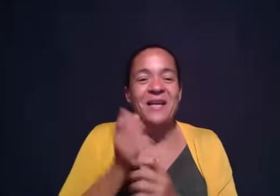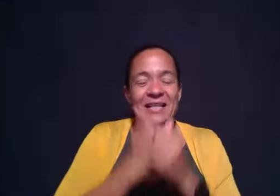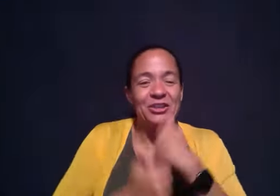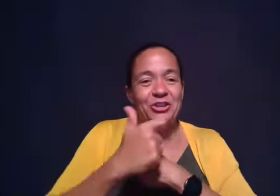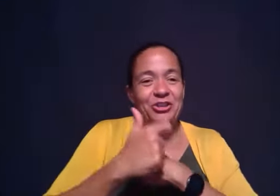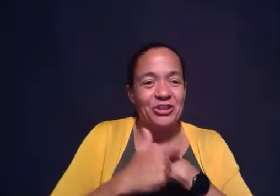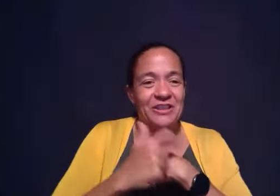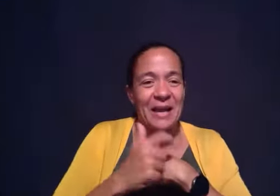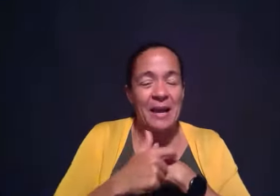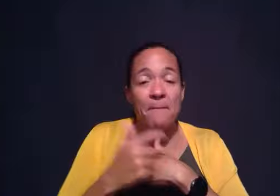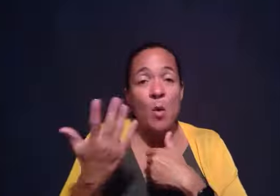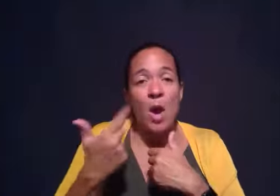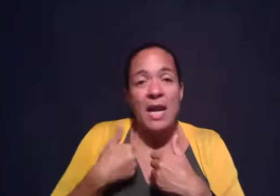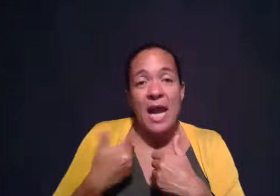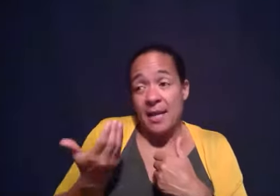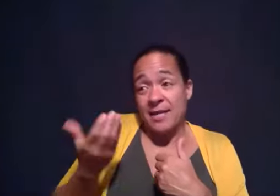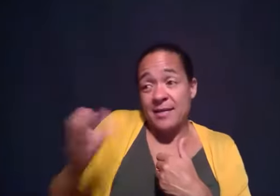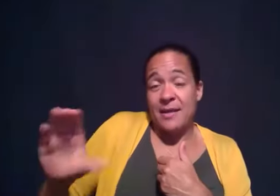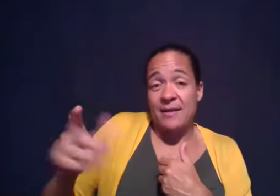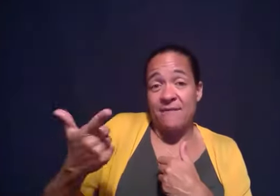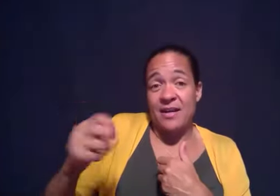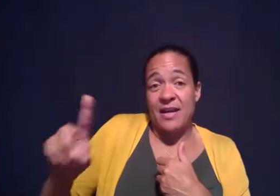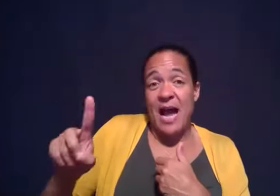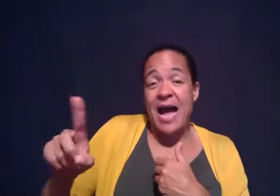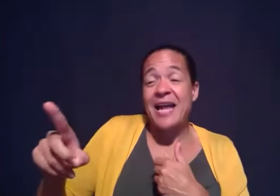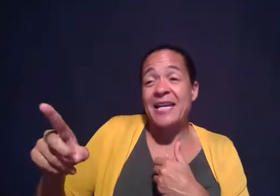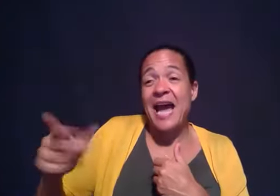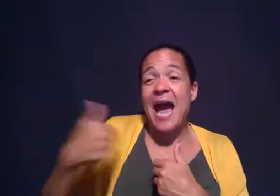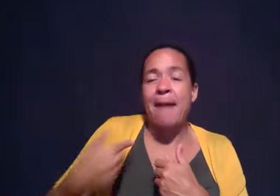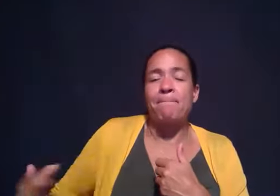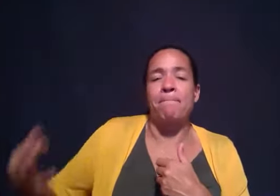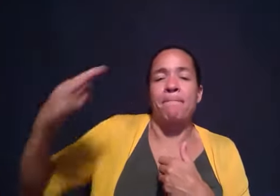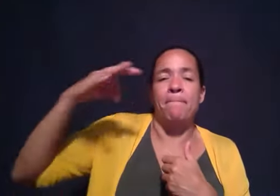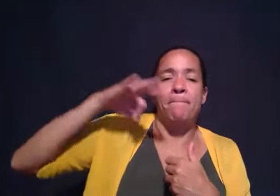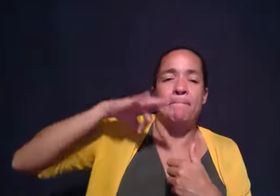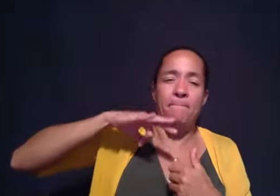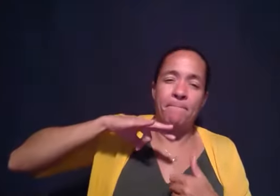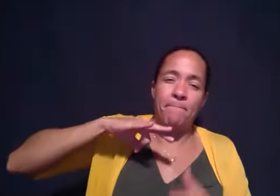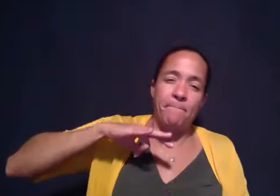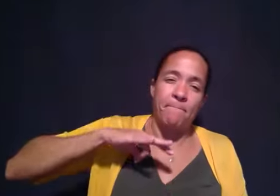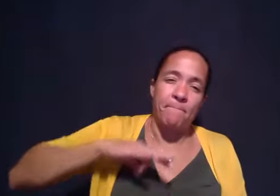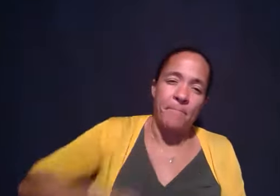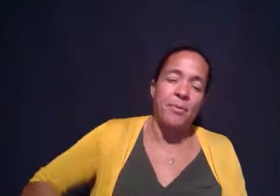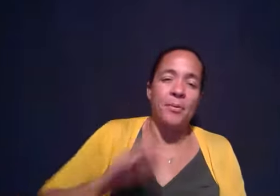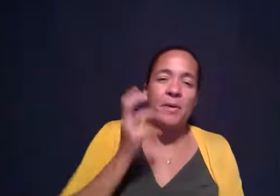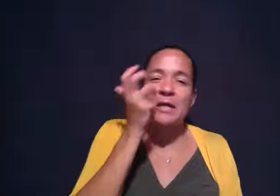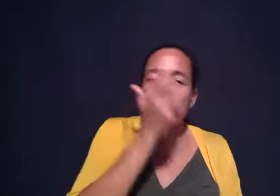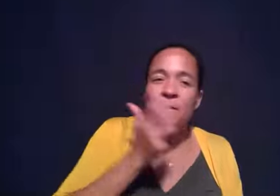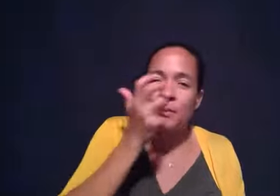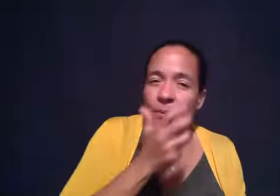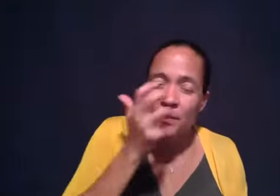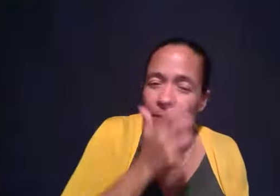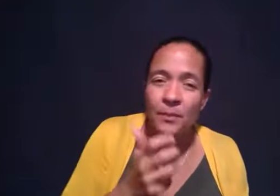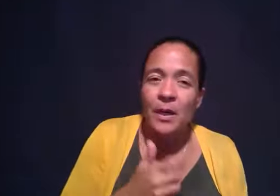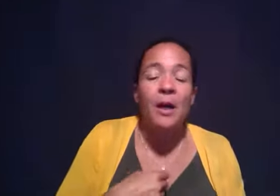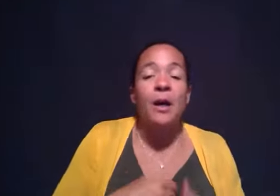to God has been returned to me in a better, bigger, more amazing way. But I never believe it's going to be that way.